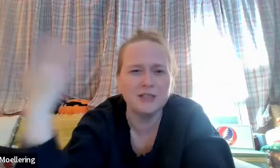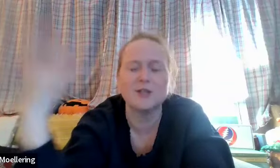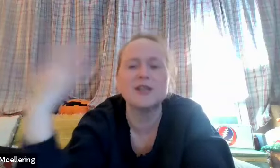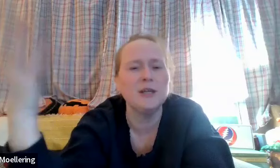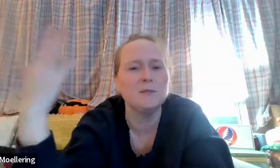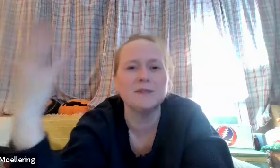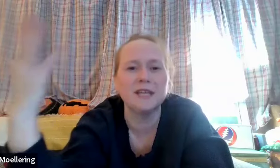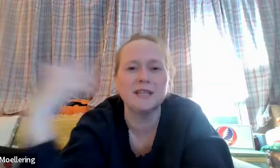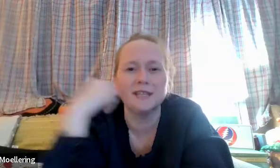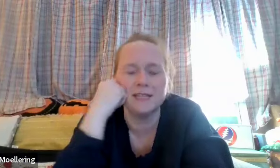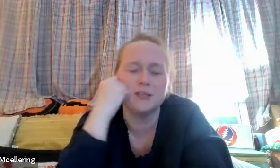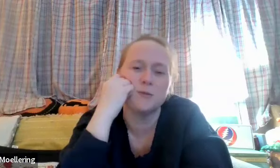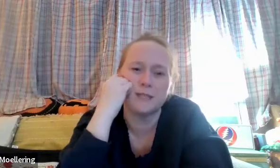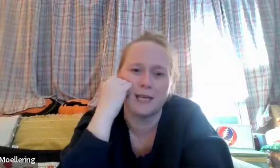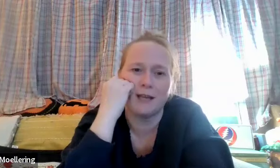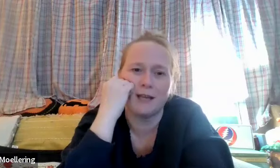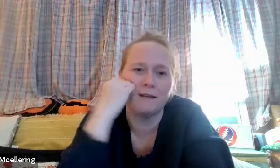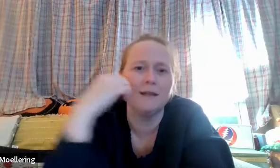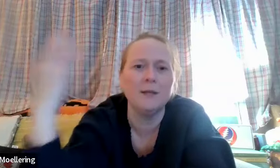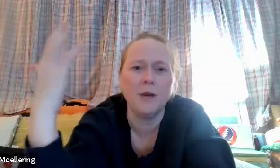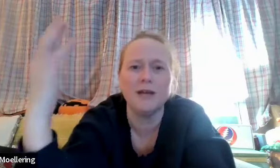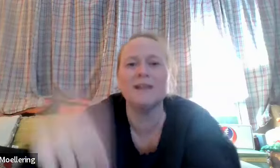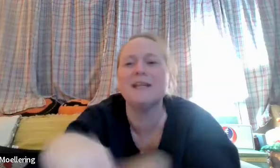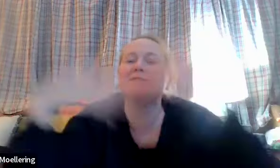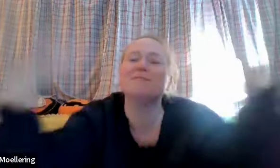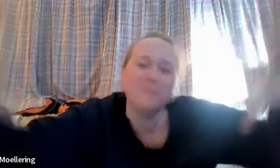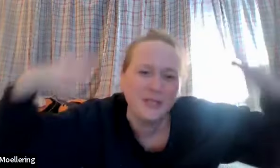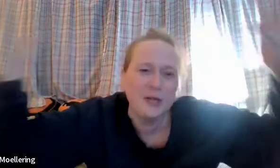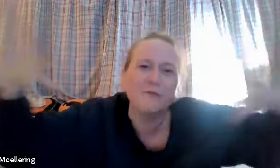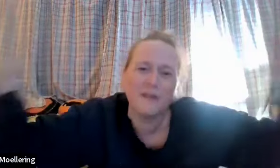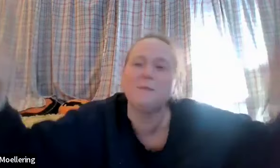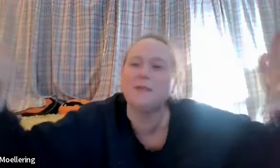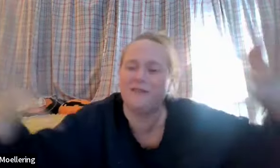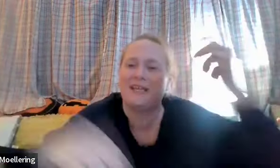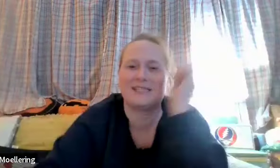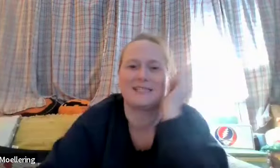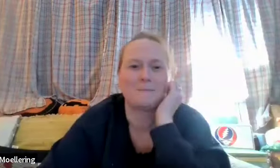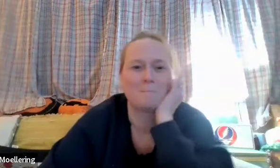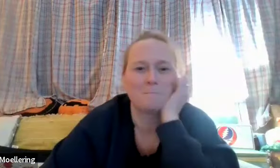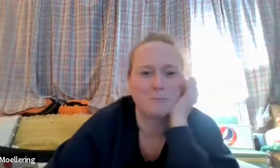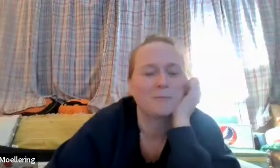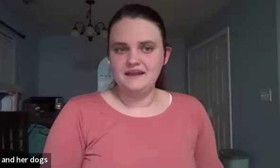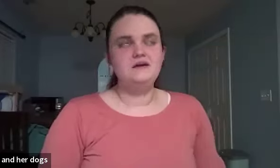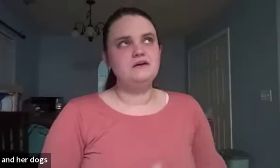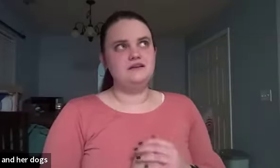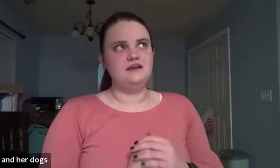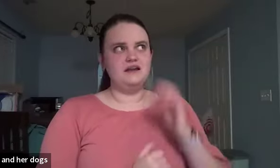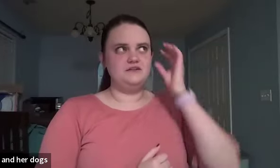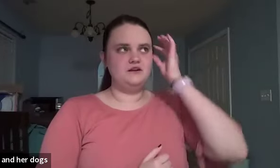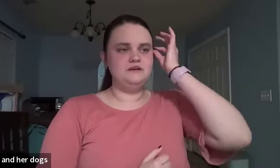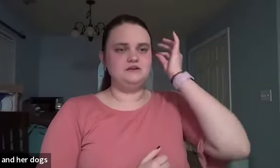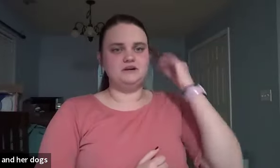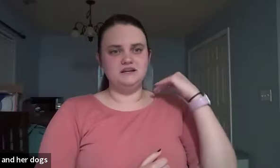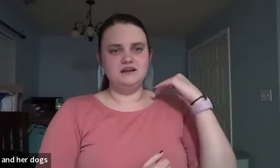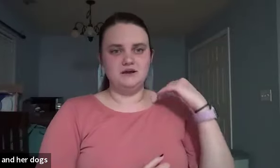congratulations, or like the things you would say like at a like for family events. Right. Okay. Yeah. No, that'll be a good one. I'll